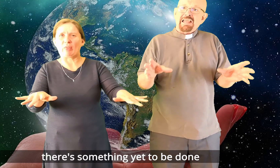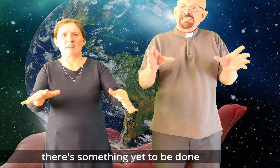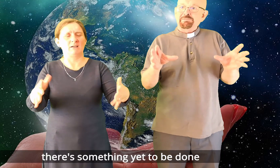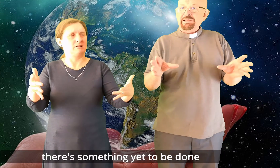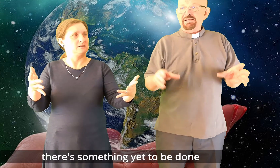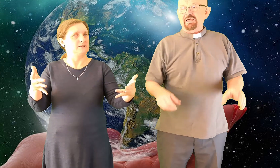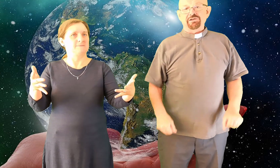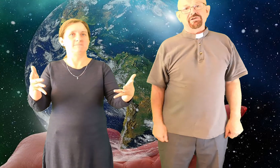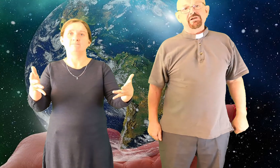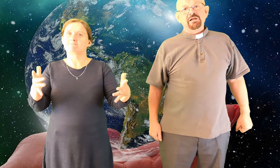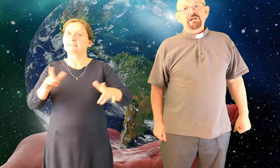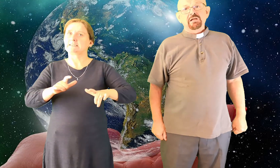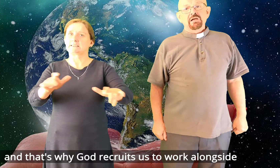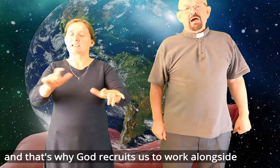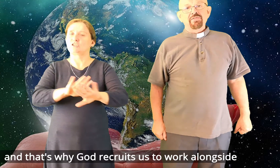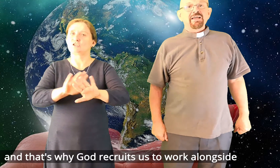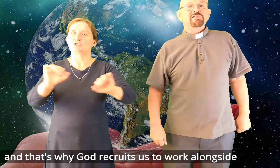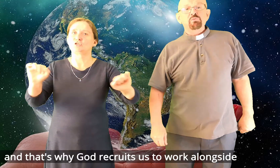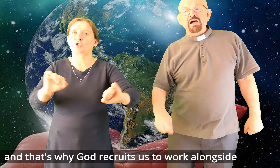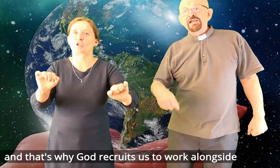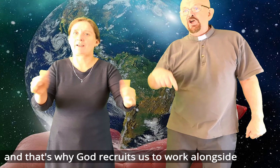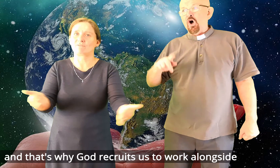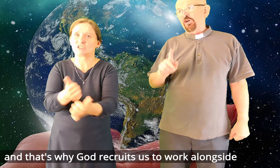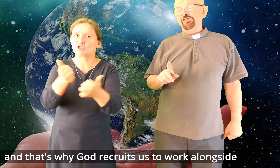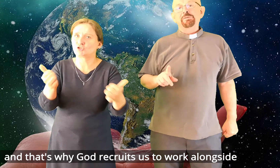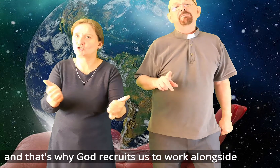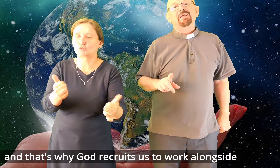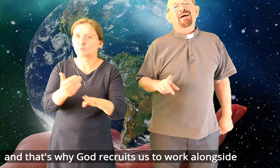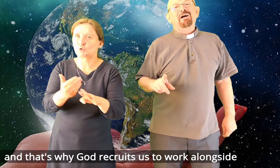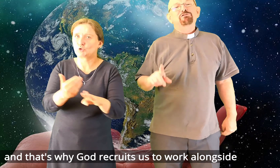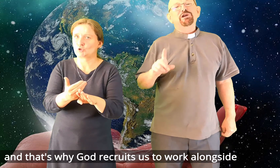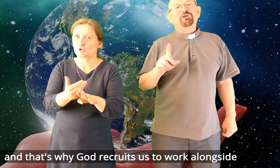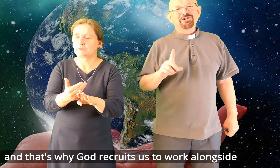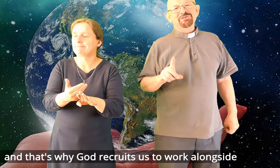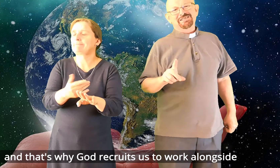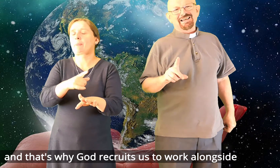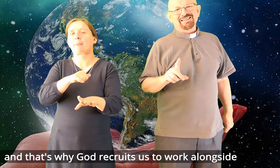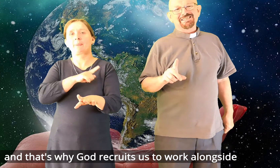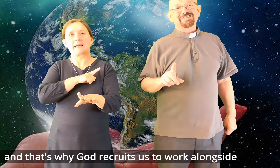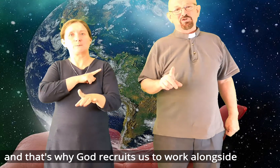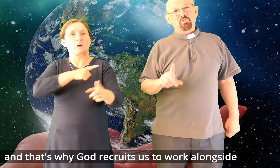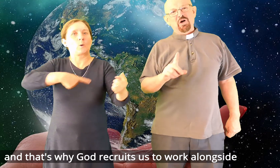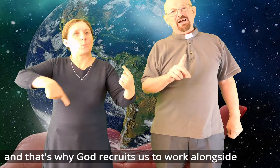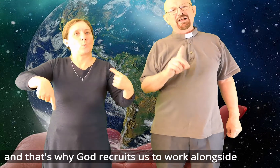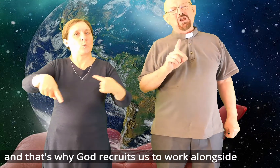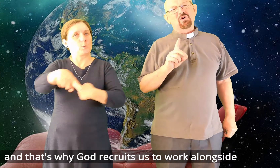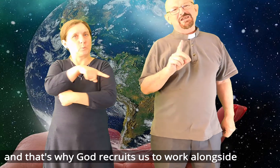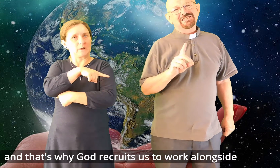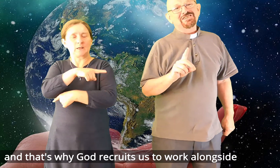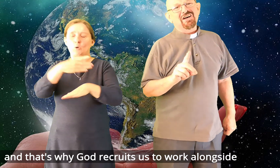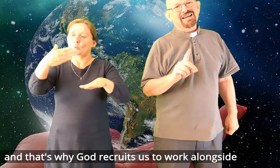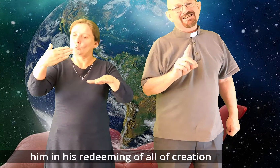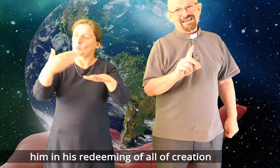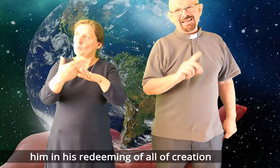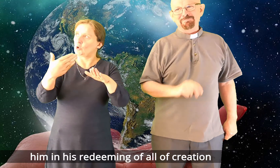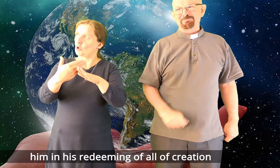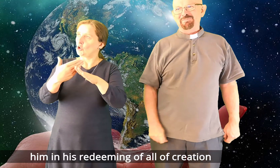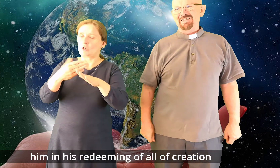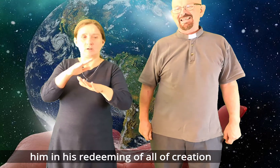be done. And that's why God recruits us to work alongside Him